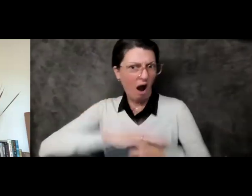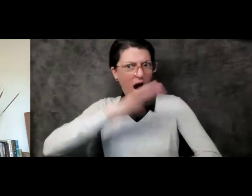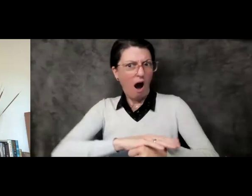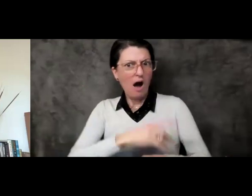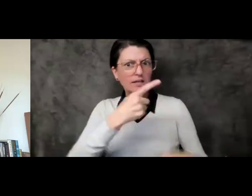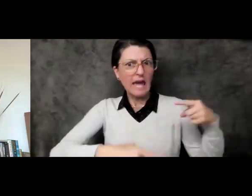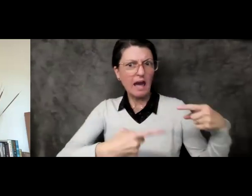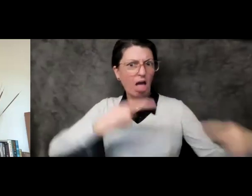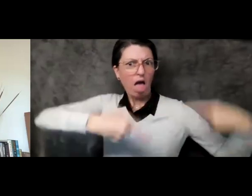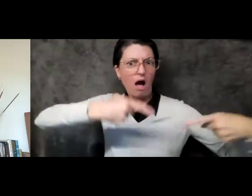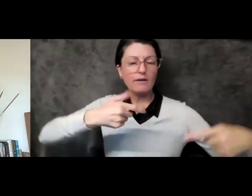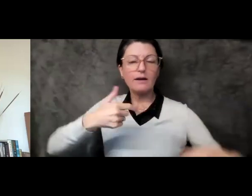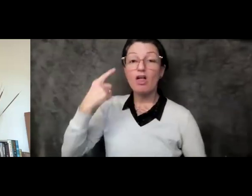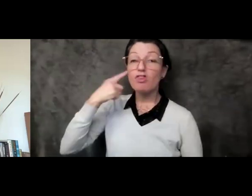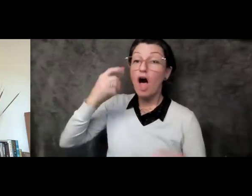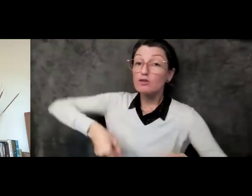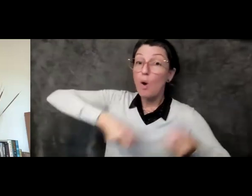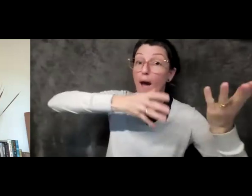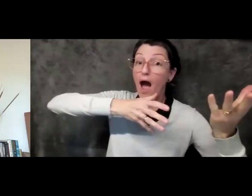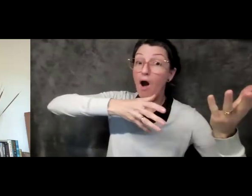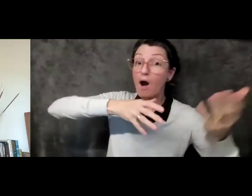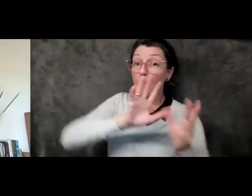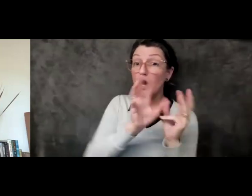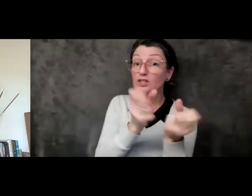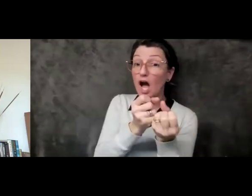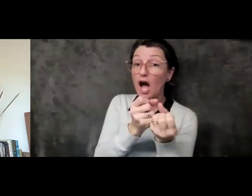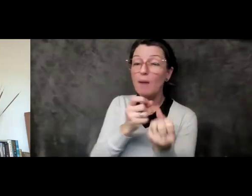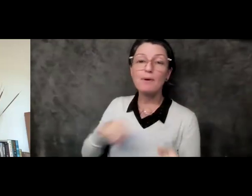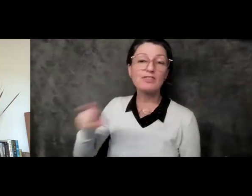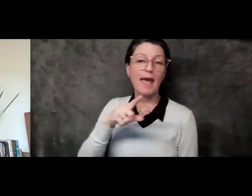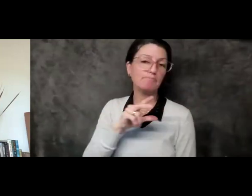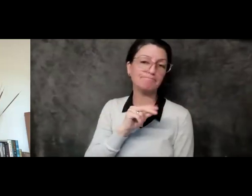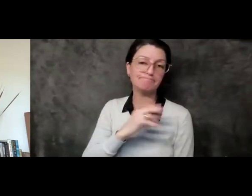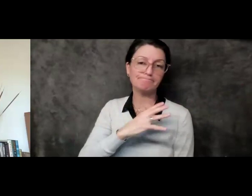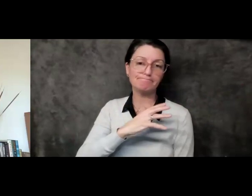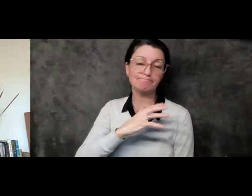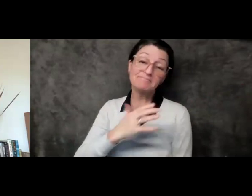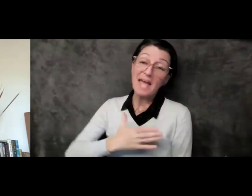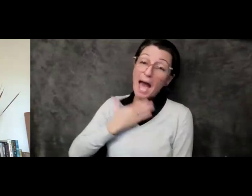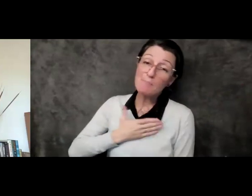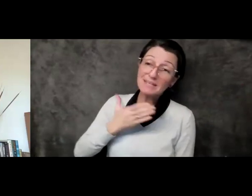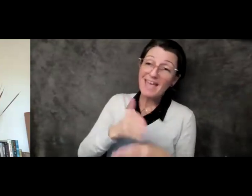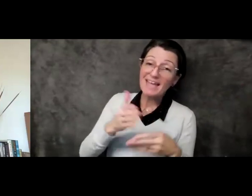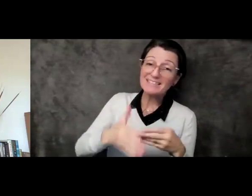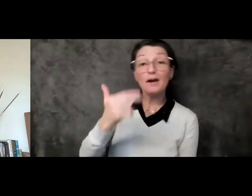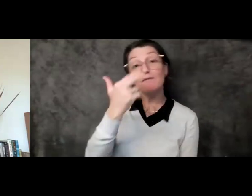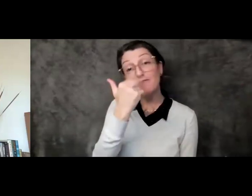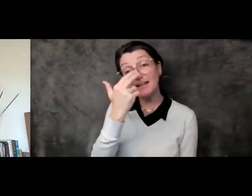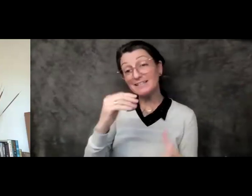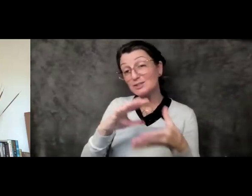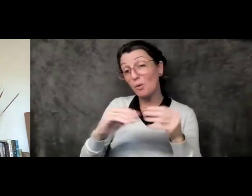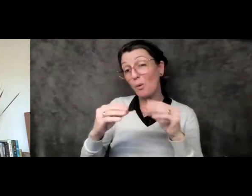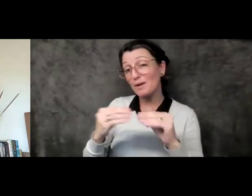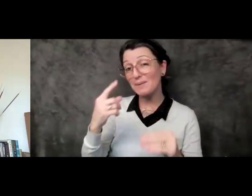workshop, but I wasn't at all. And it actually has a really happy ending. But it's a funny story because now